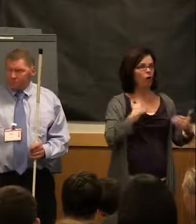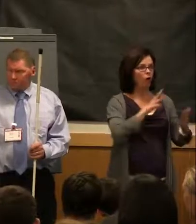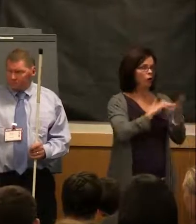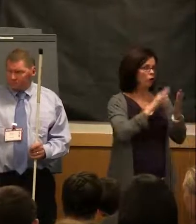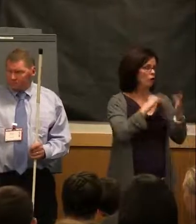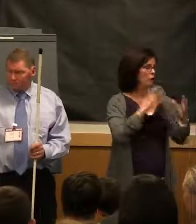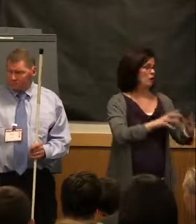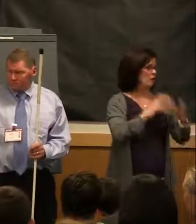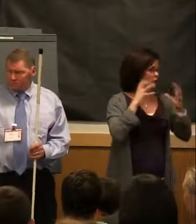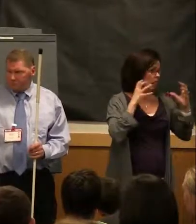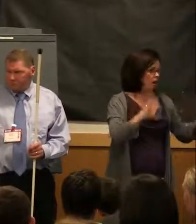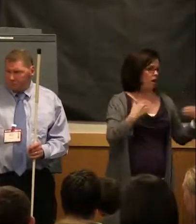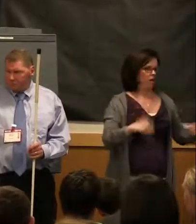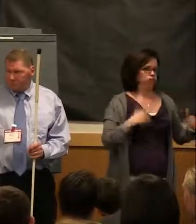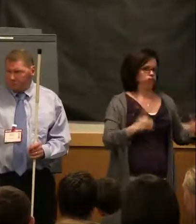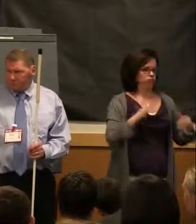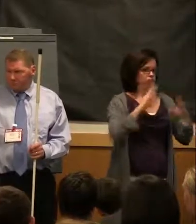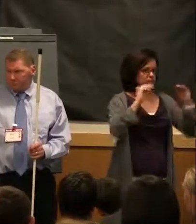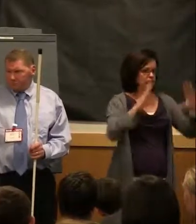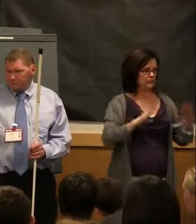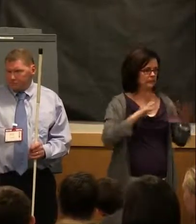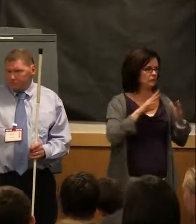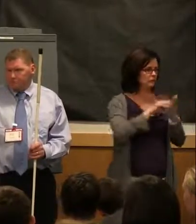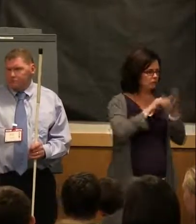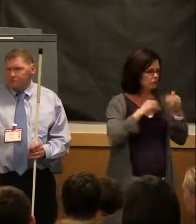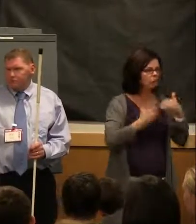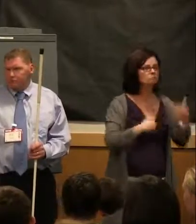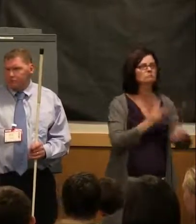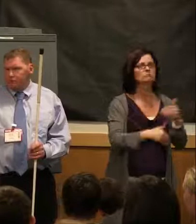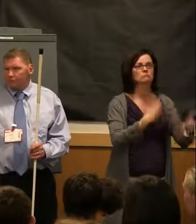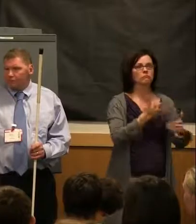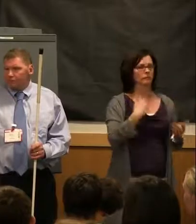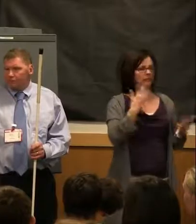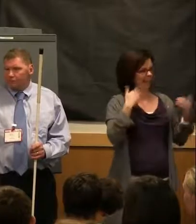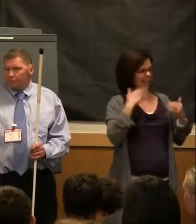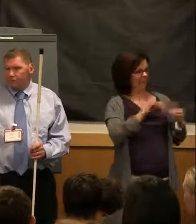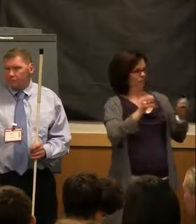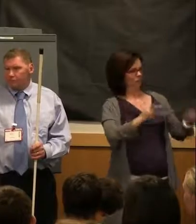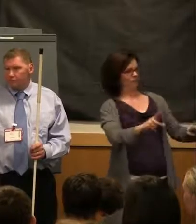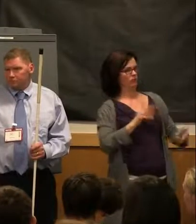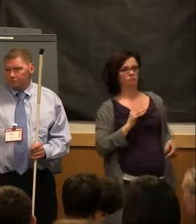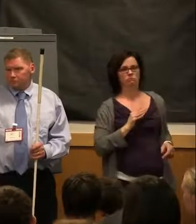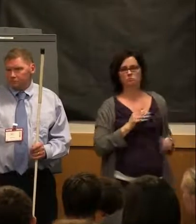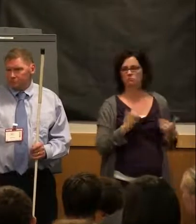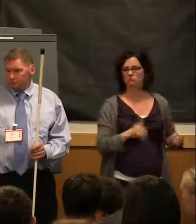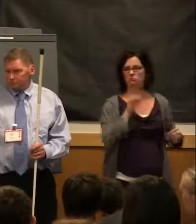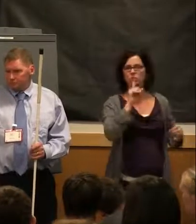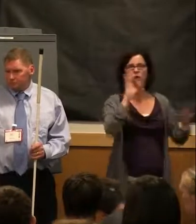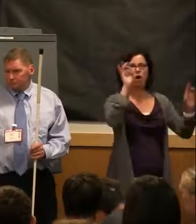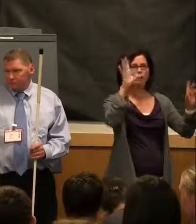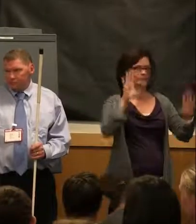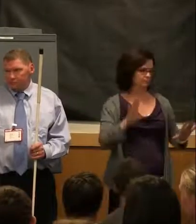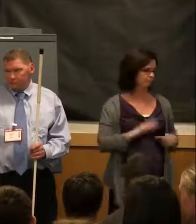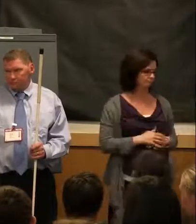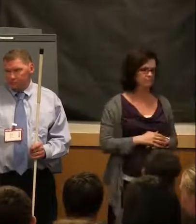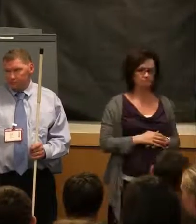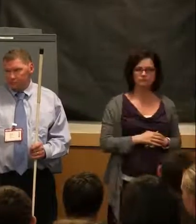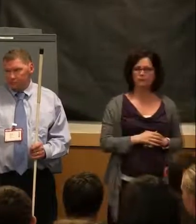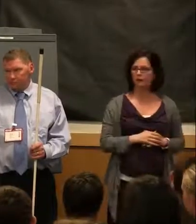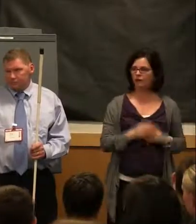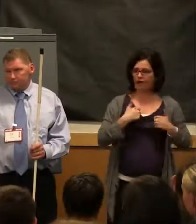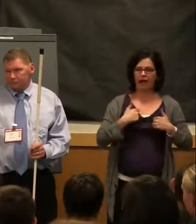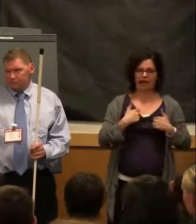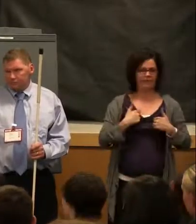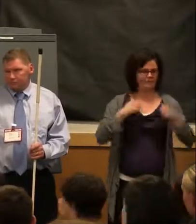learned a lot from teaching and just from getting the opportunity. It was awesome to be able to know